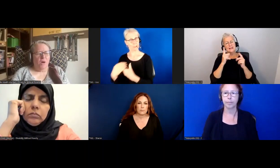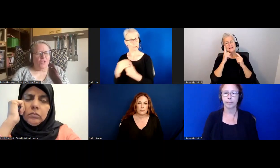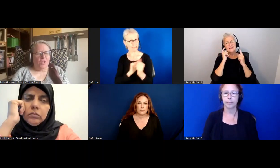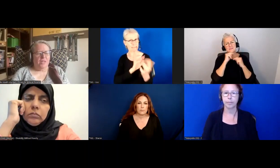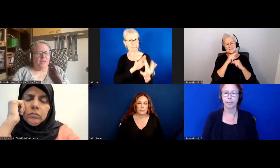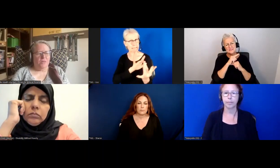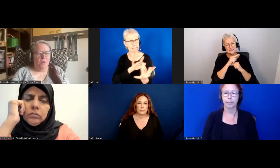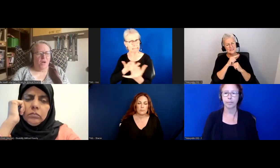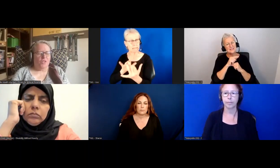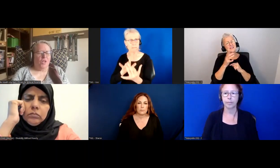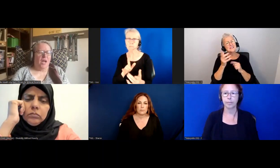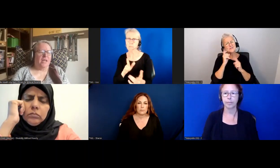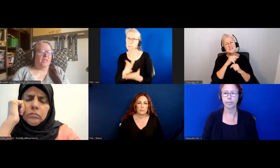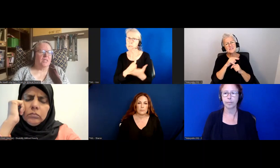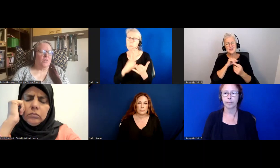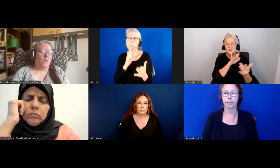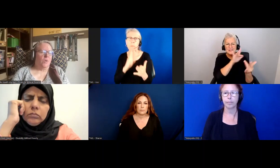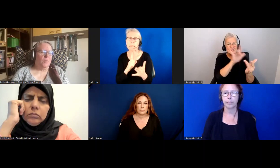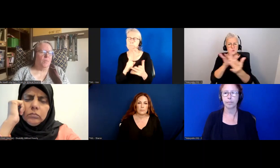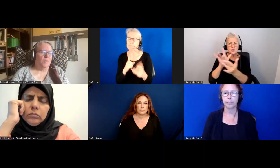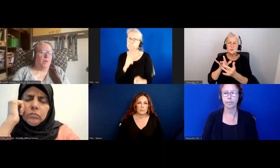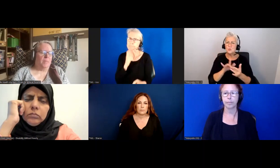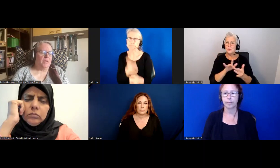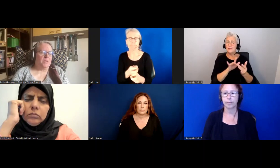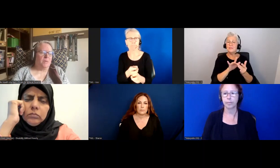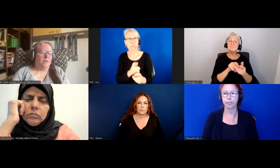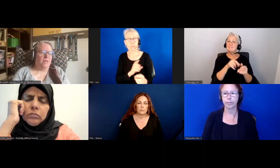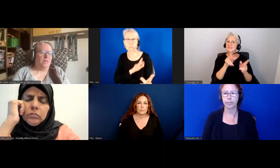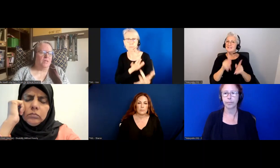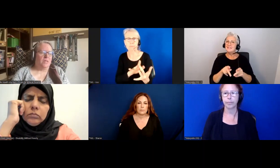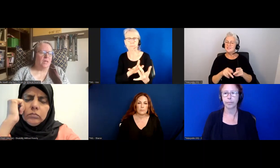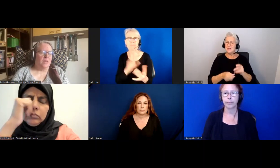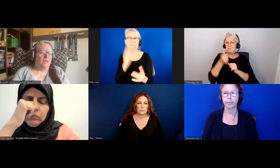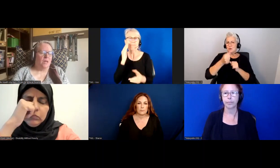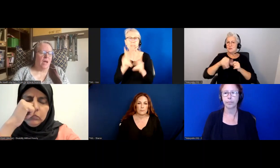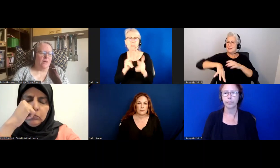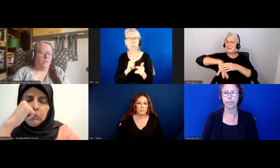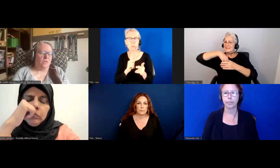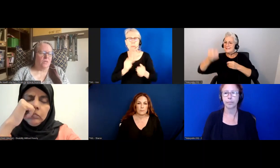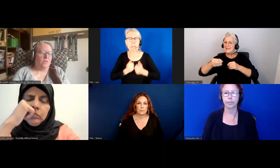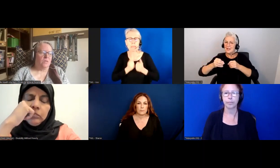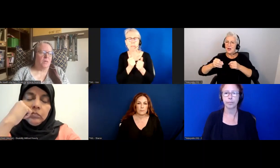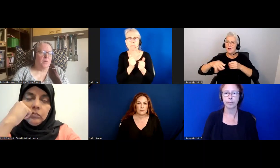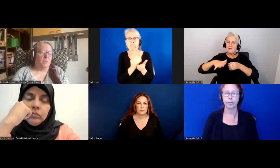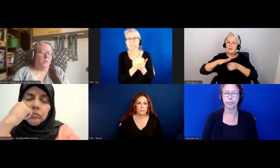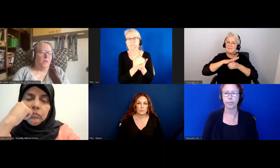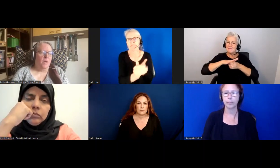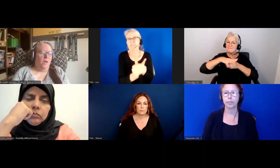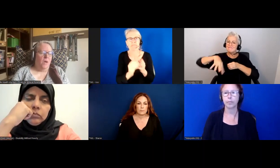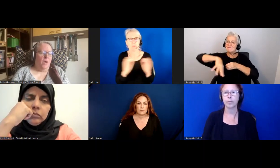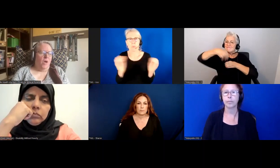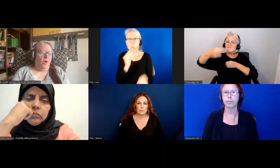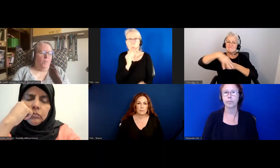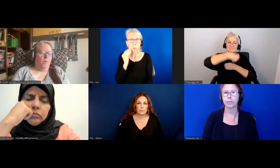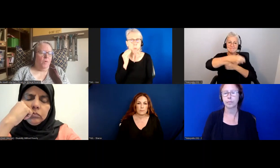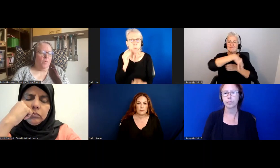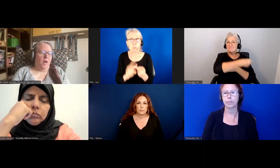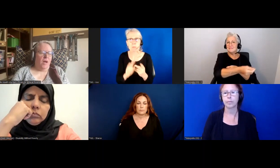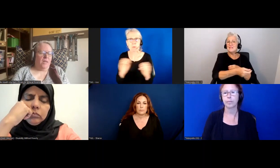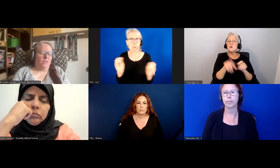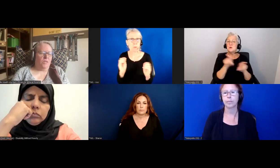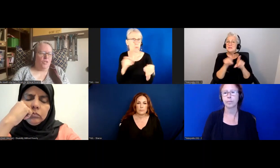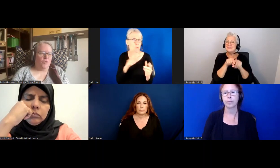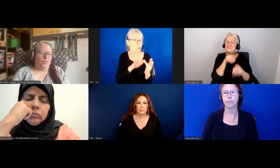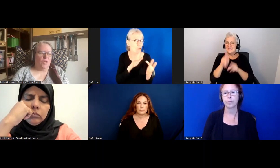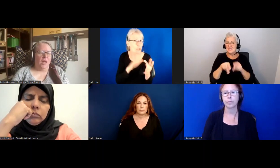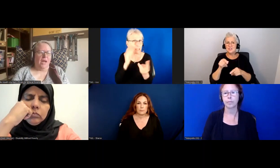most marginalized of the marginalized. So people experiencing houselessness, people who